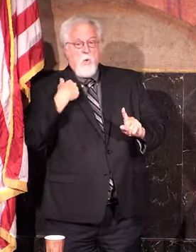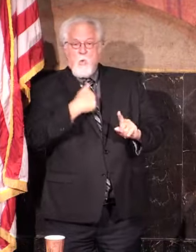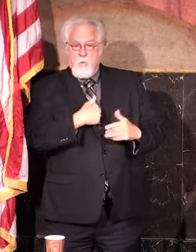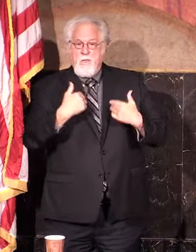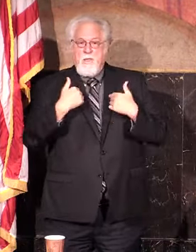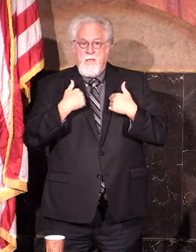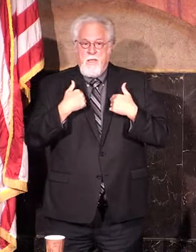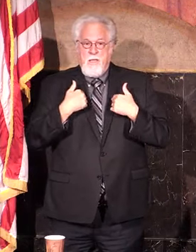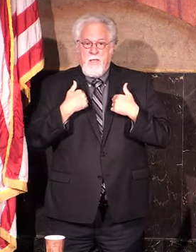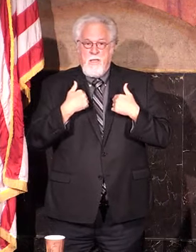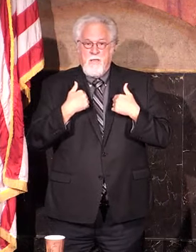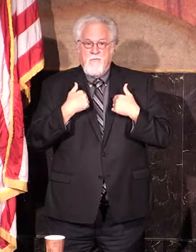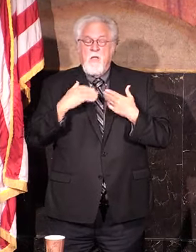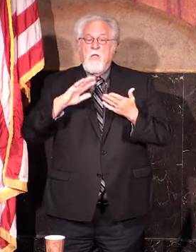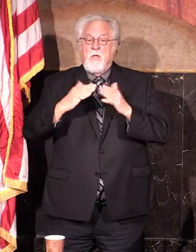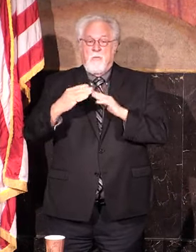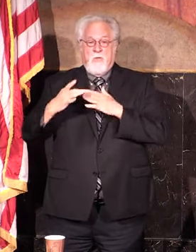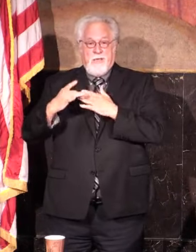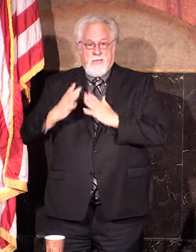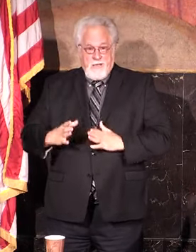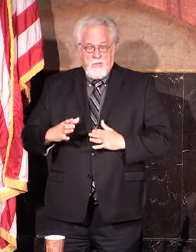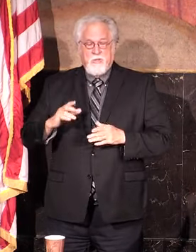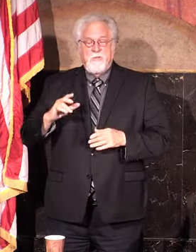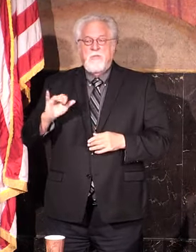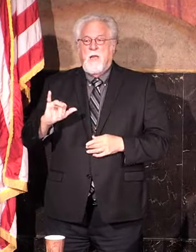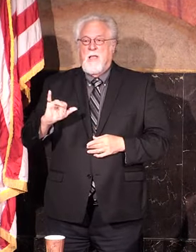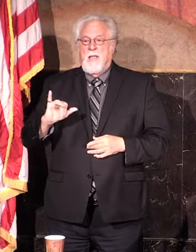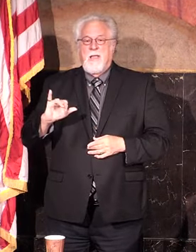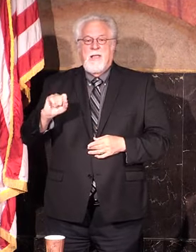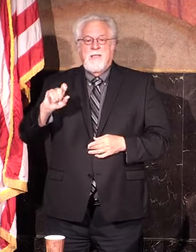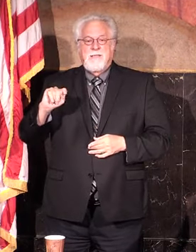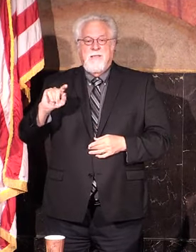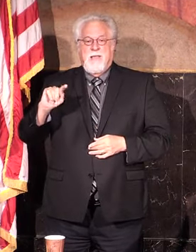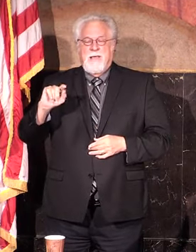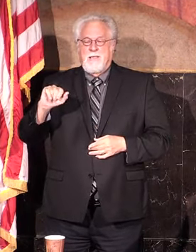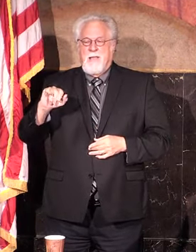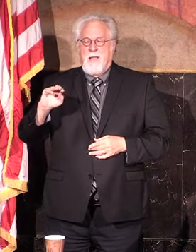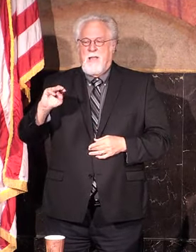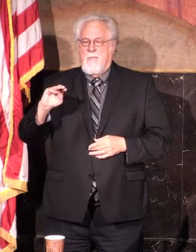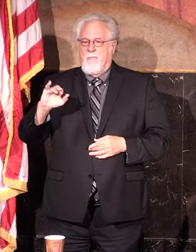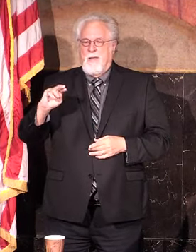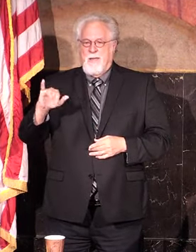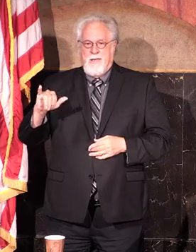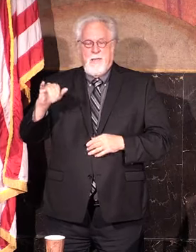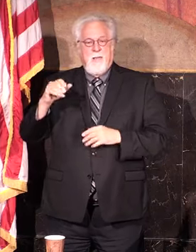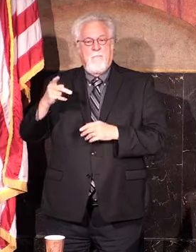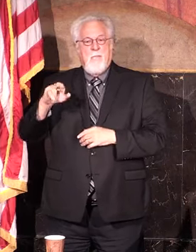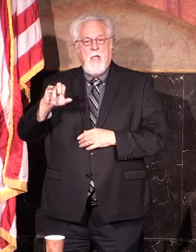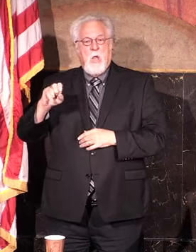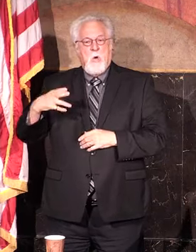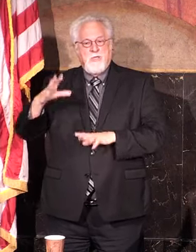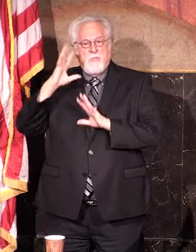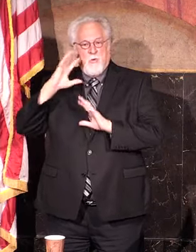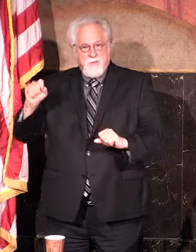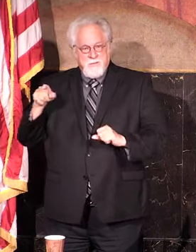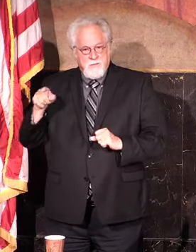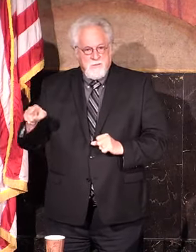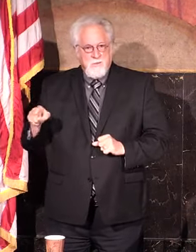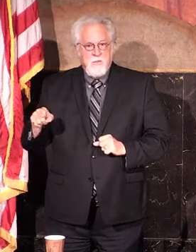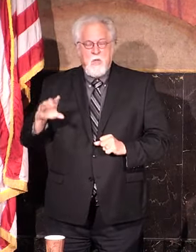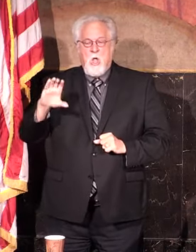have, you know, community leaders like our St. Tammany Parish Parish President,